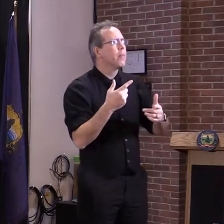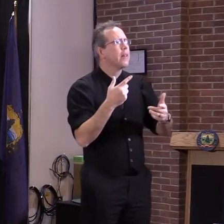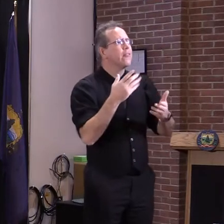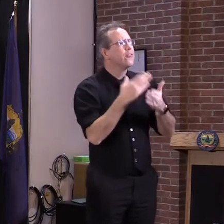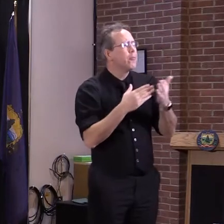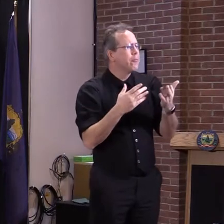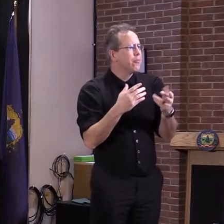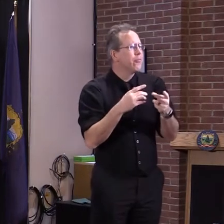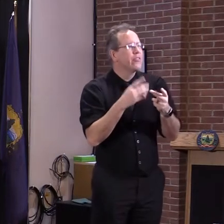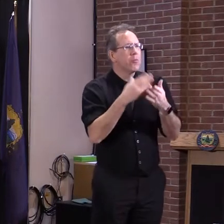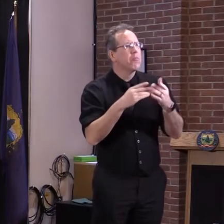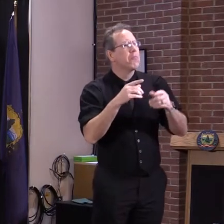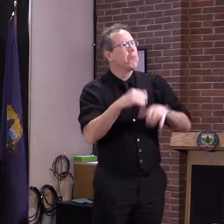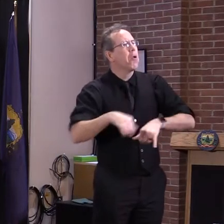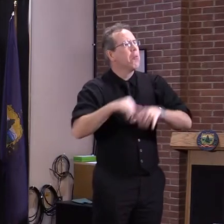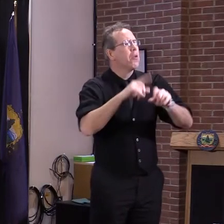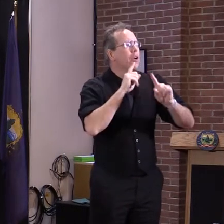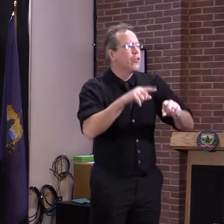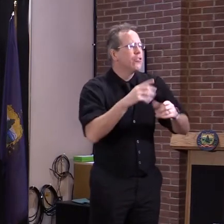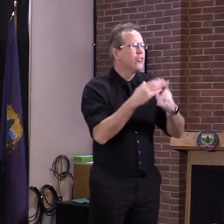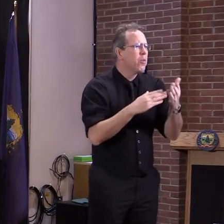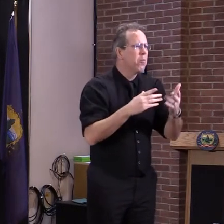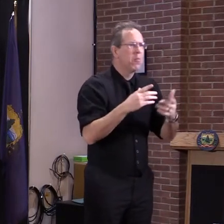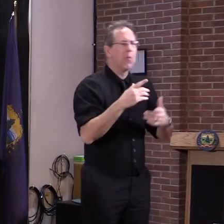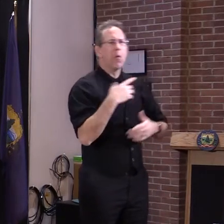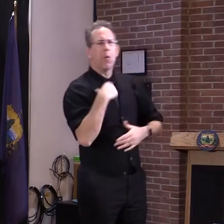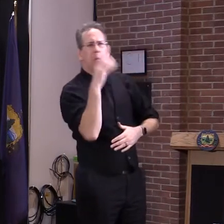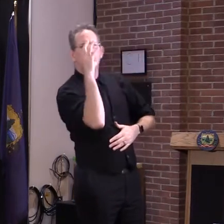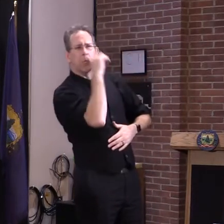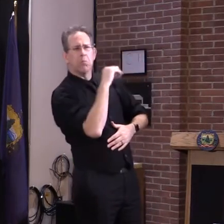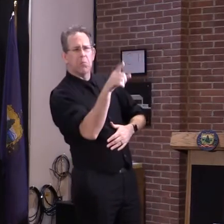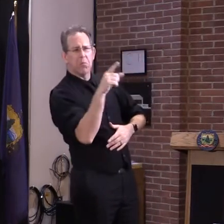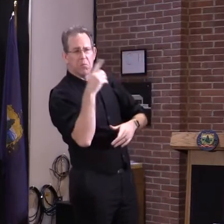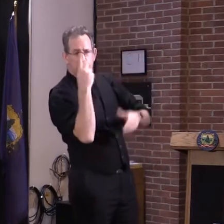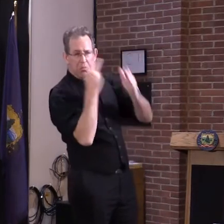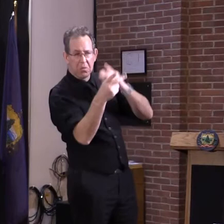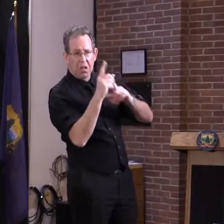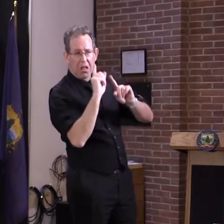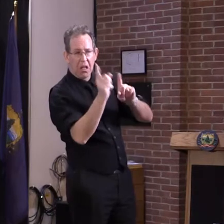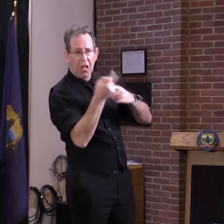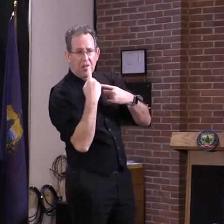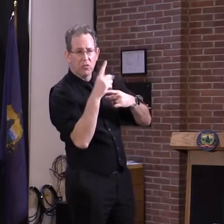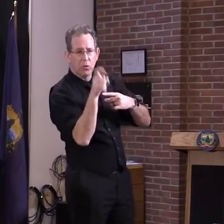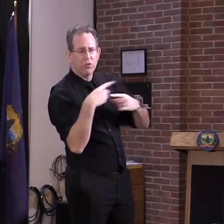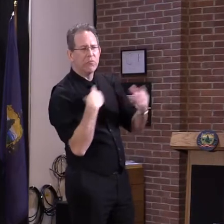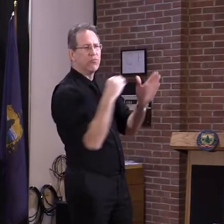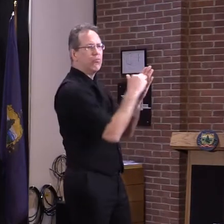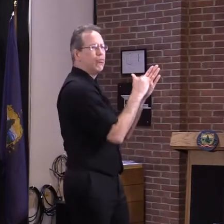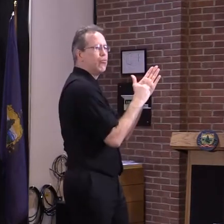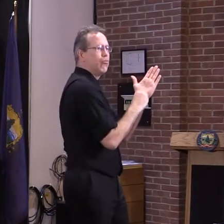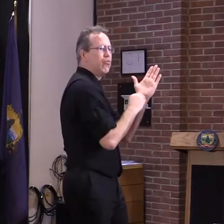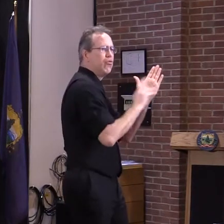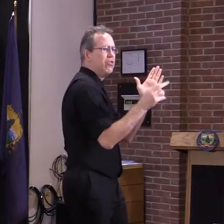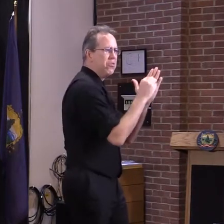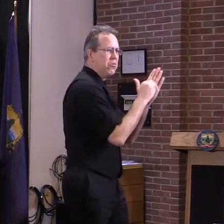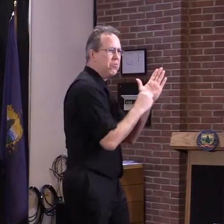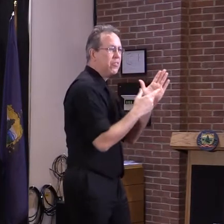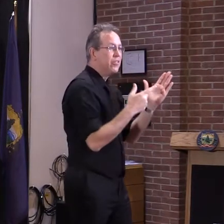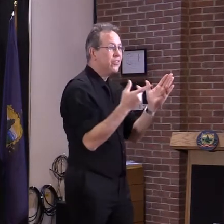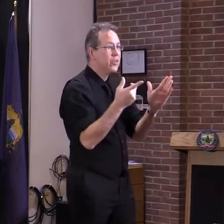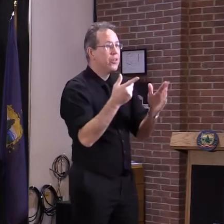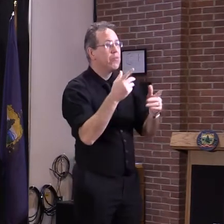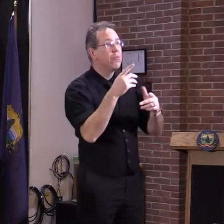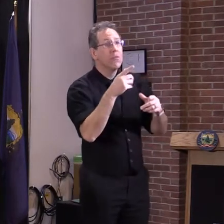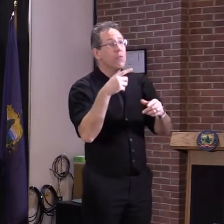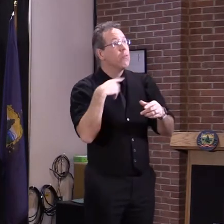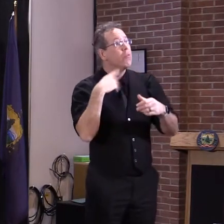So I thought I'd talk a bit about that today. It's important because we're no longer doing contact tracing in schools, and this has been a cause of some of the need for us to